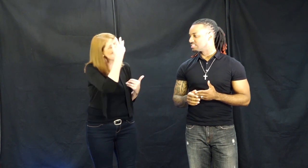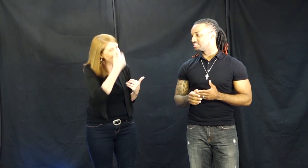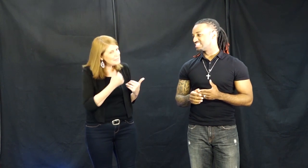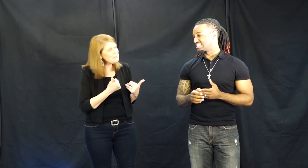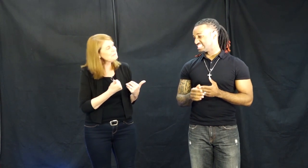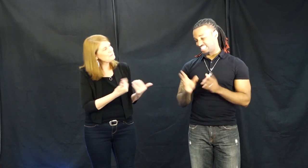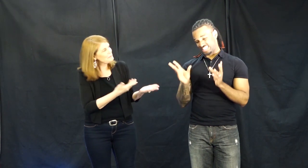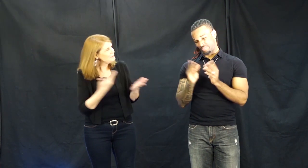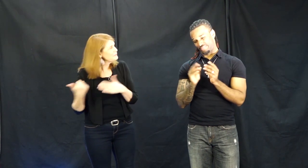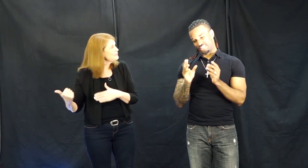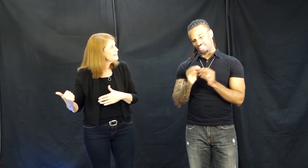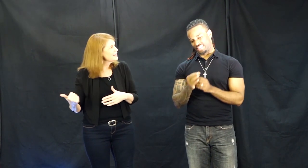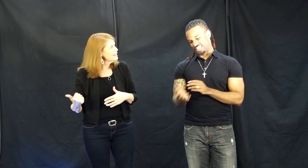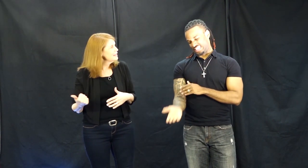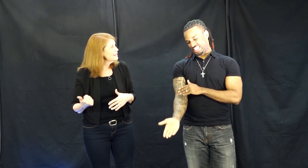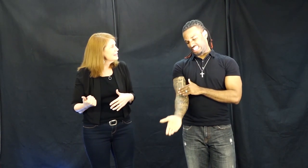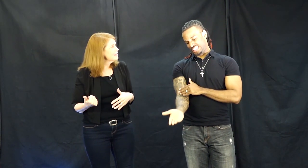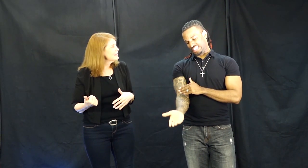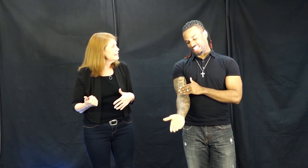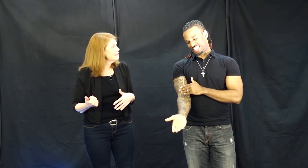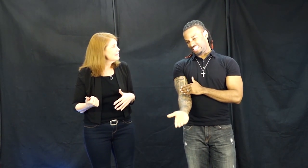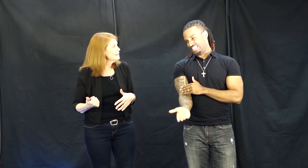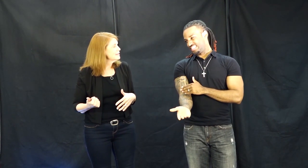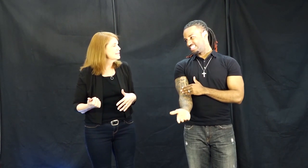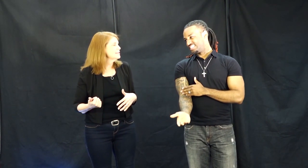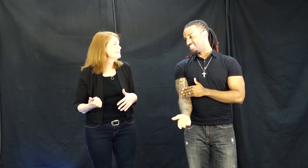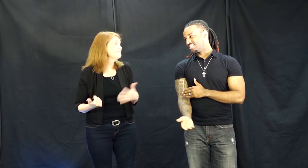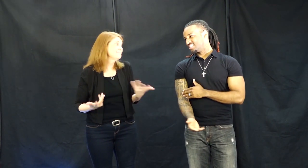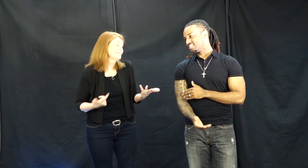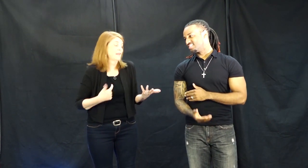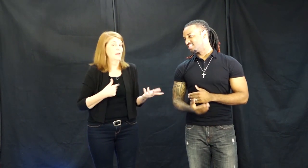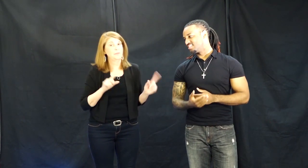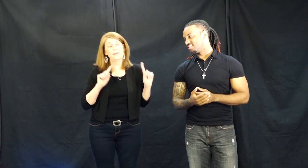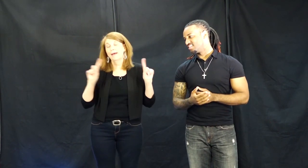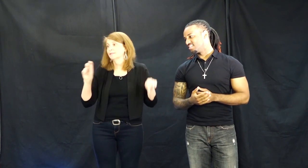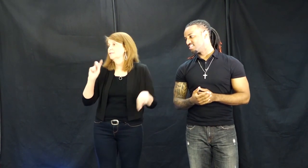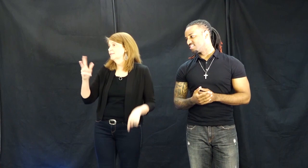sleep. This meeting's at dawn. Well, I'm going back to sleep.